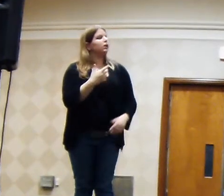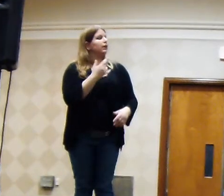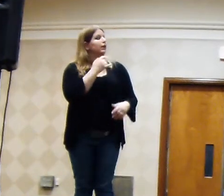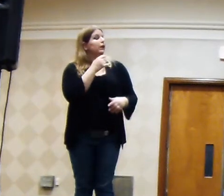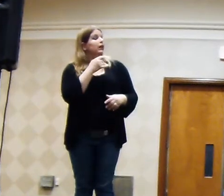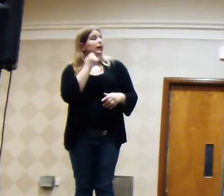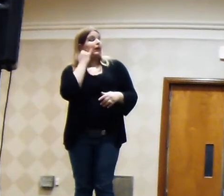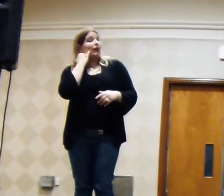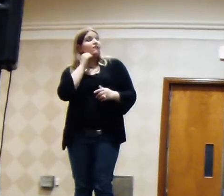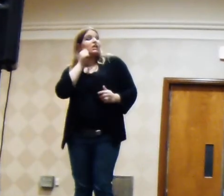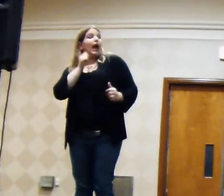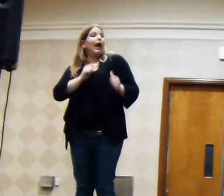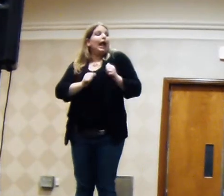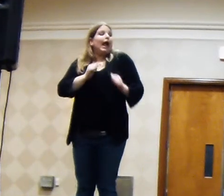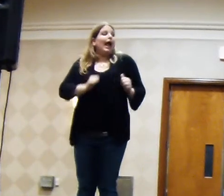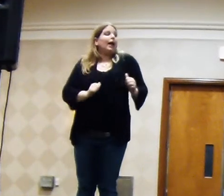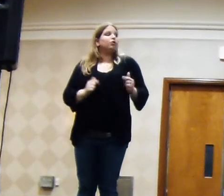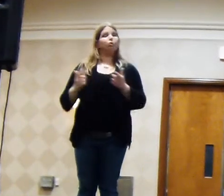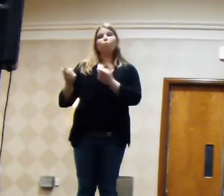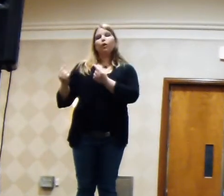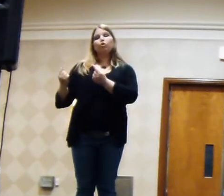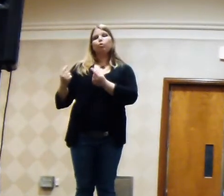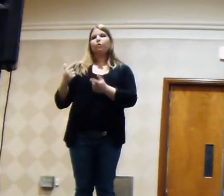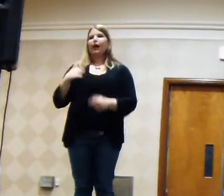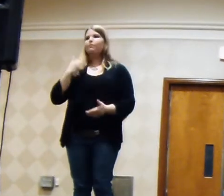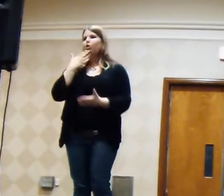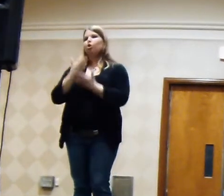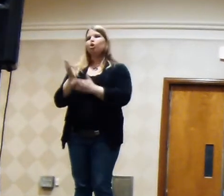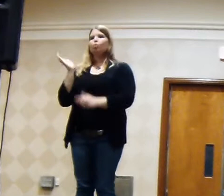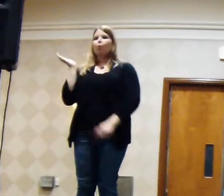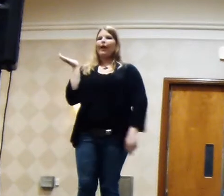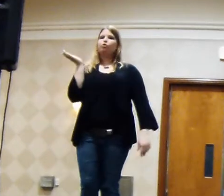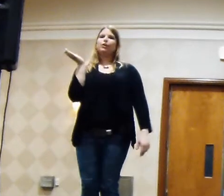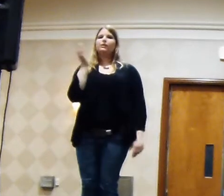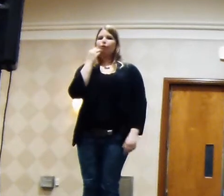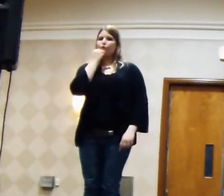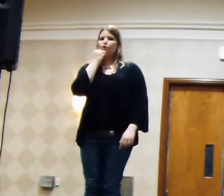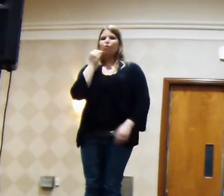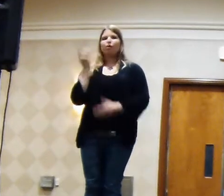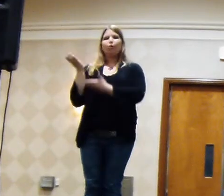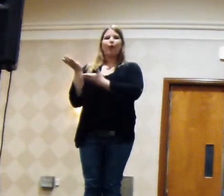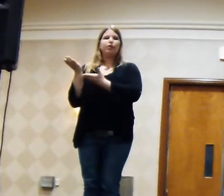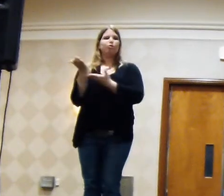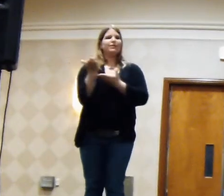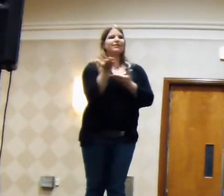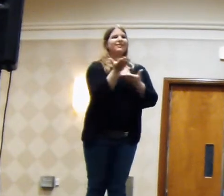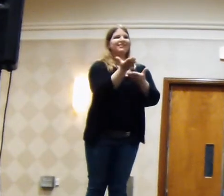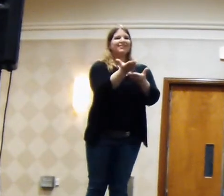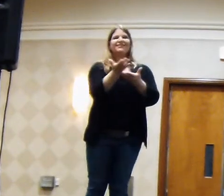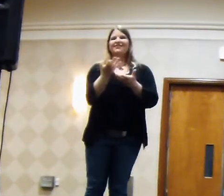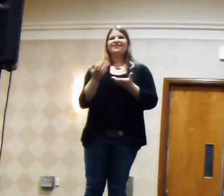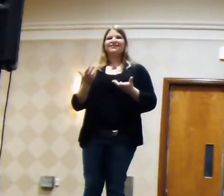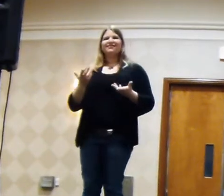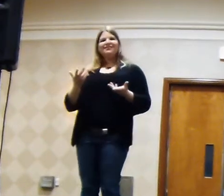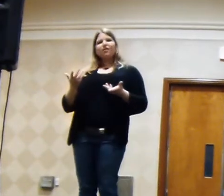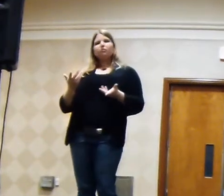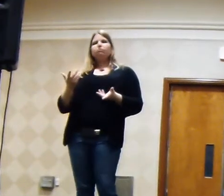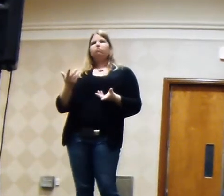doing? I'm an excellent waitress. I do know that. I don't know what I'd be